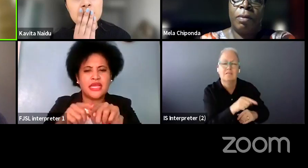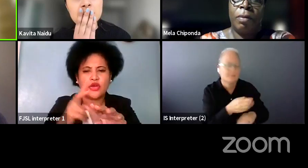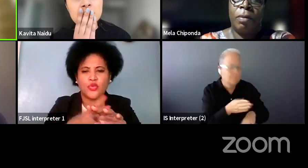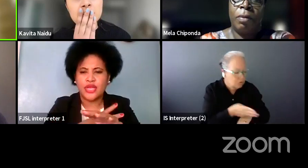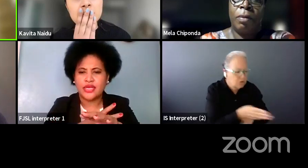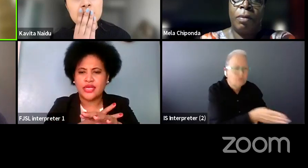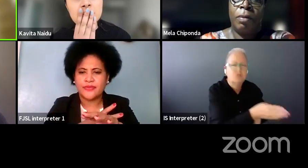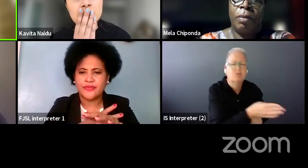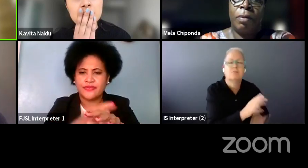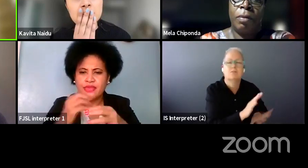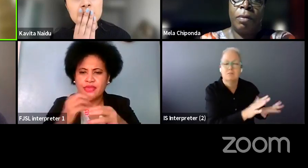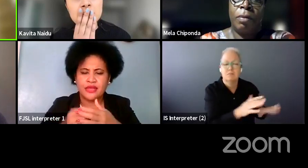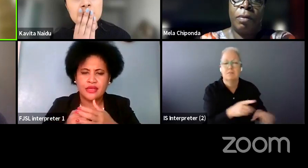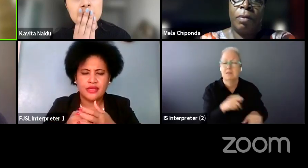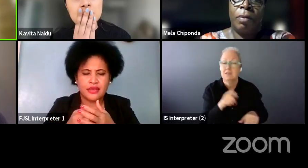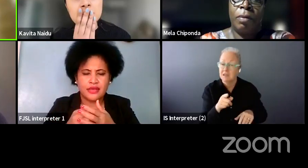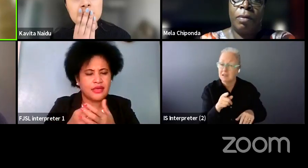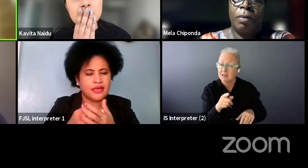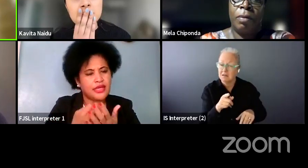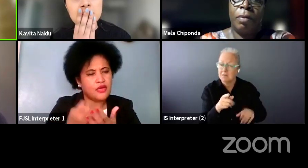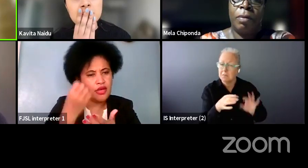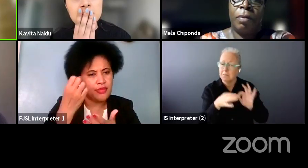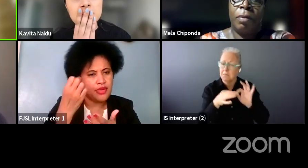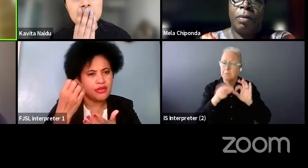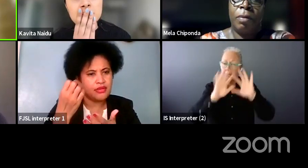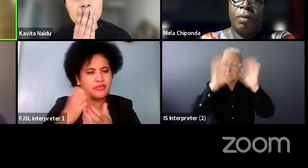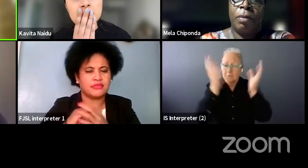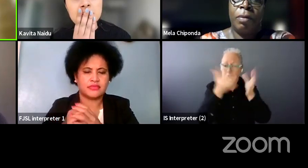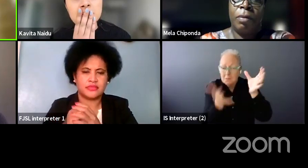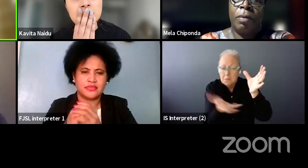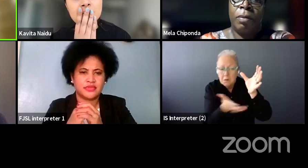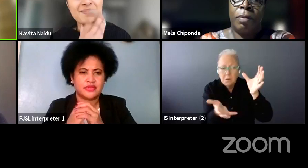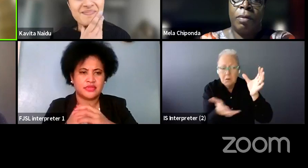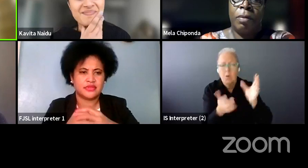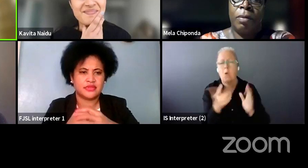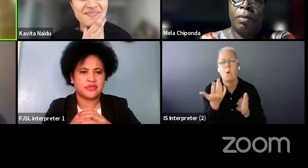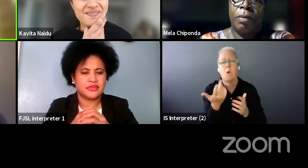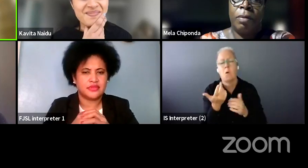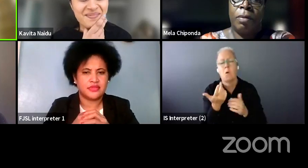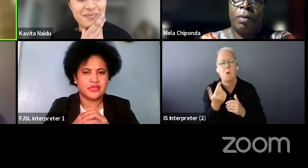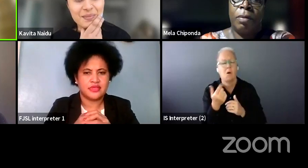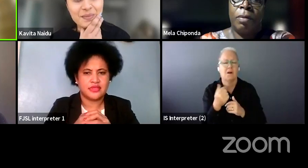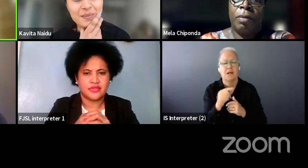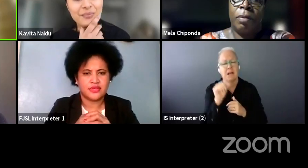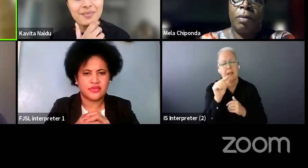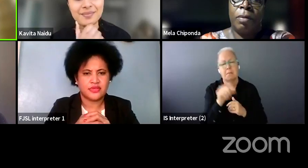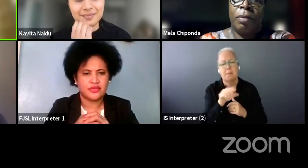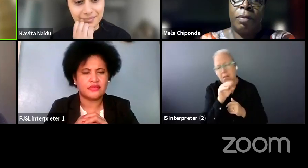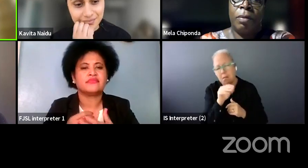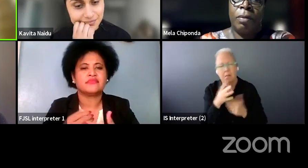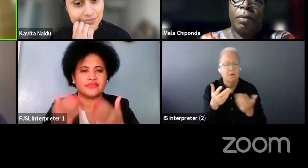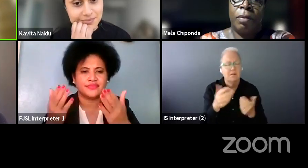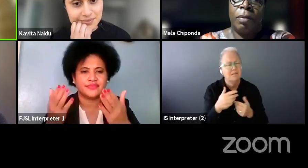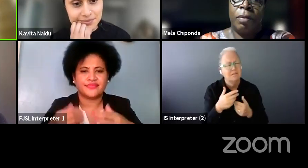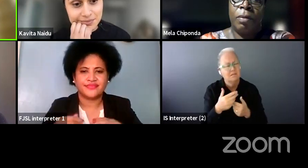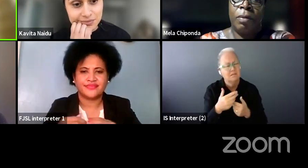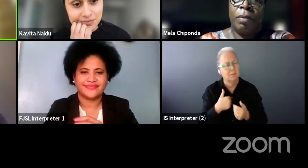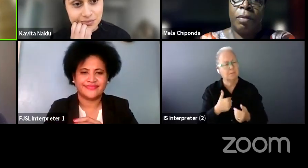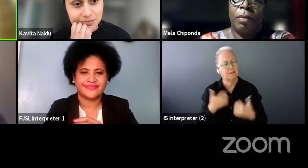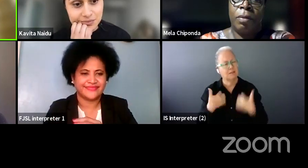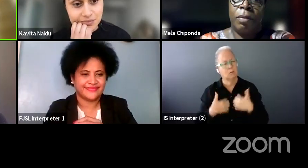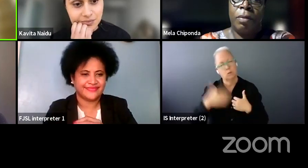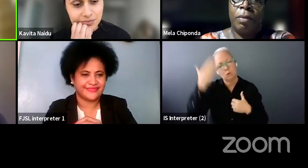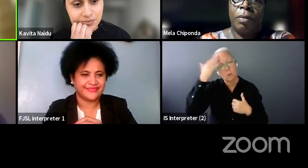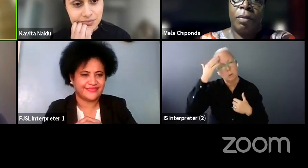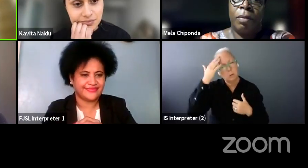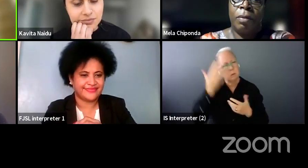South countries, or is that another bit of greenwash? Felogene, yourself, you maybe you can kind